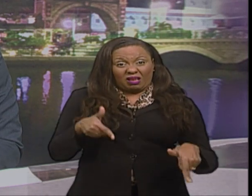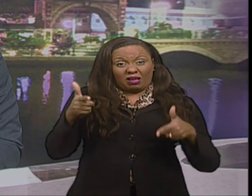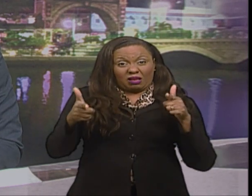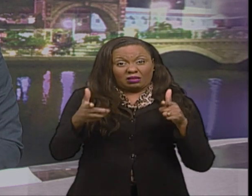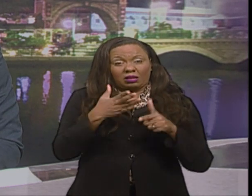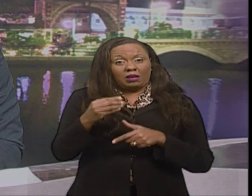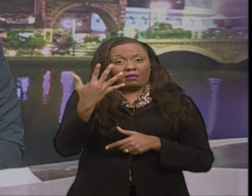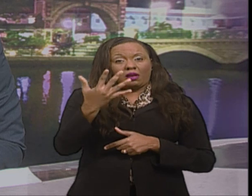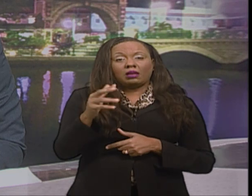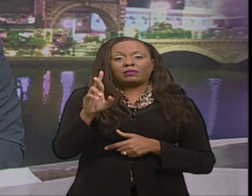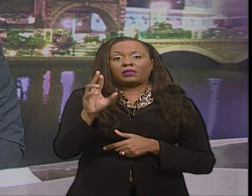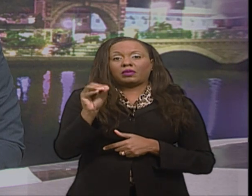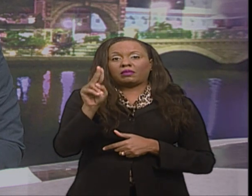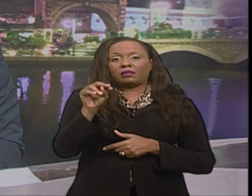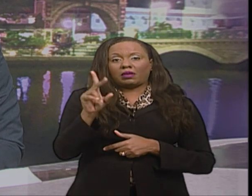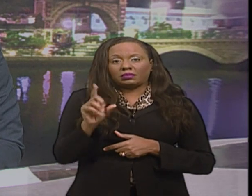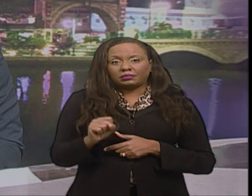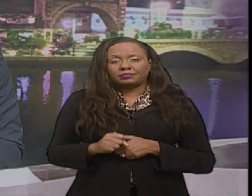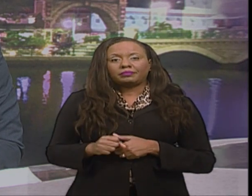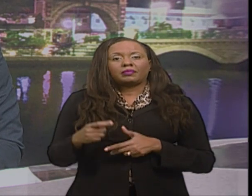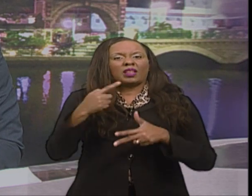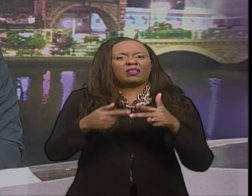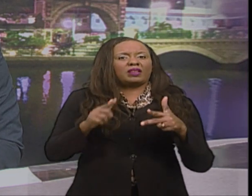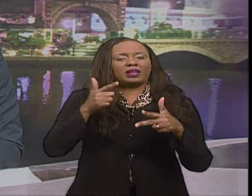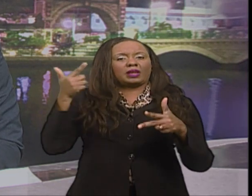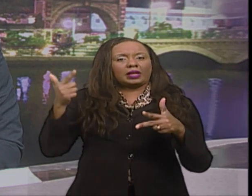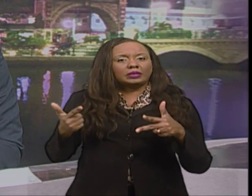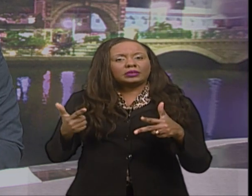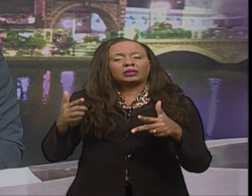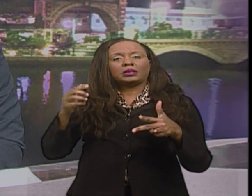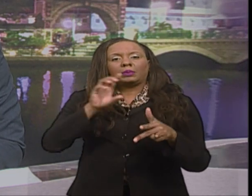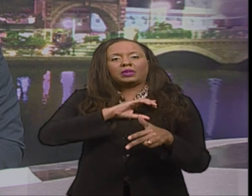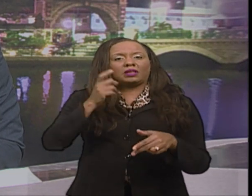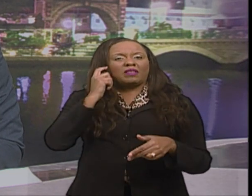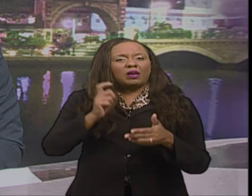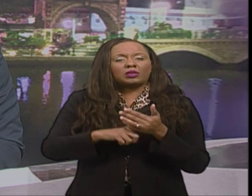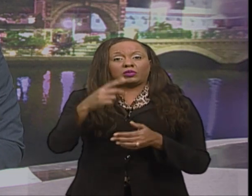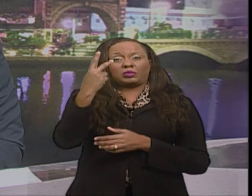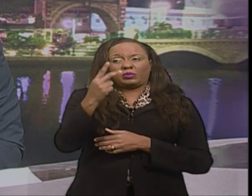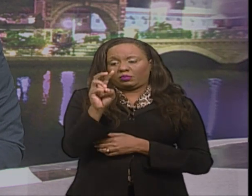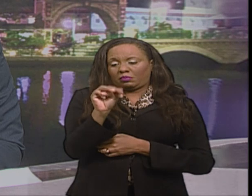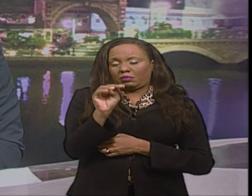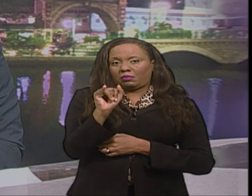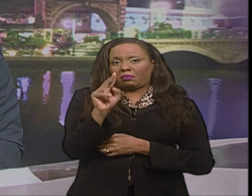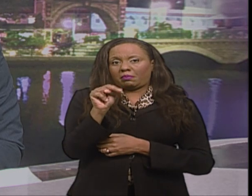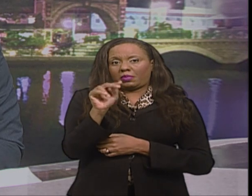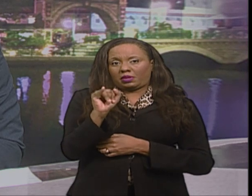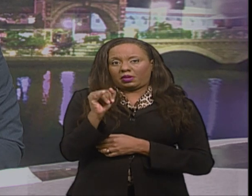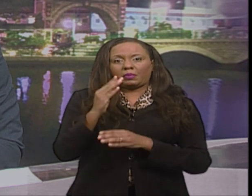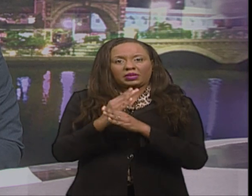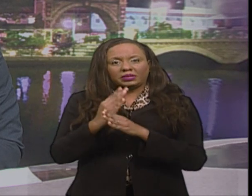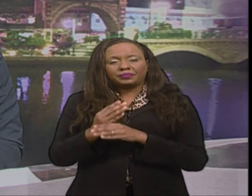various calibers were seized. 3 of the guns were found on board 2 minibuses parked outside. A total of 17 marijuana plants ranging